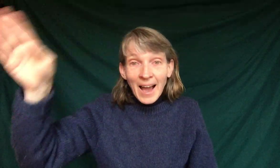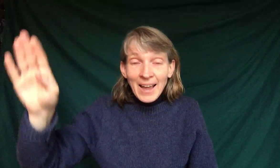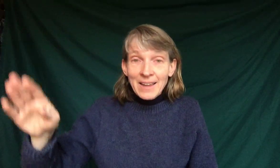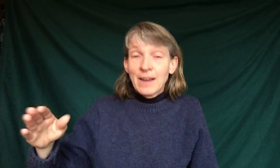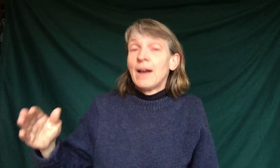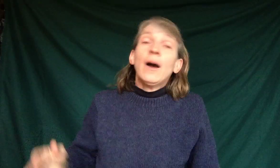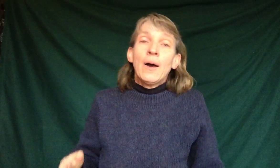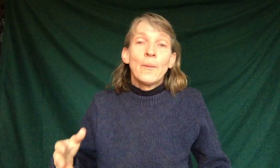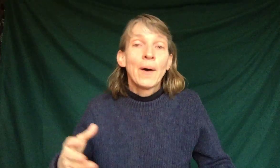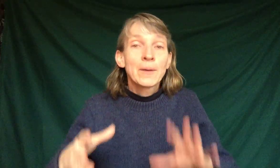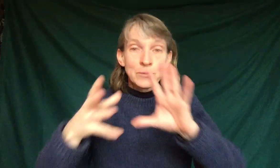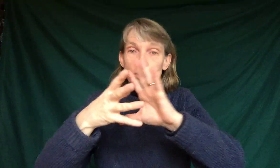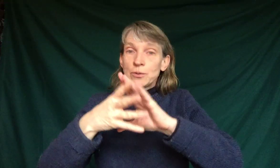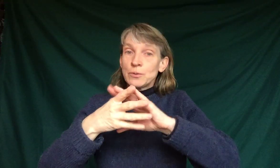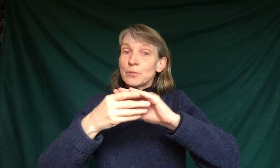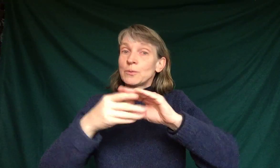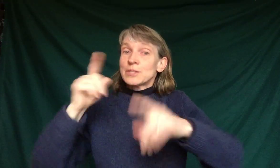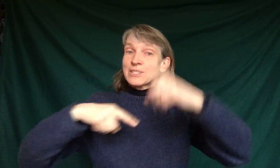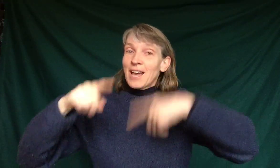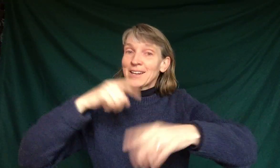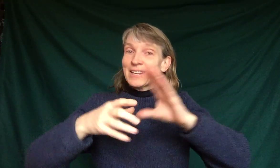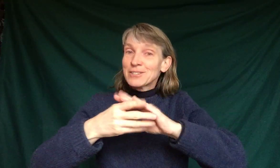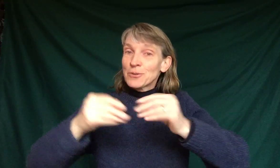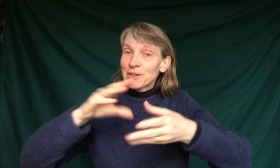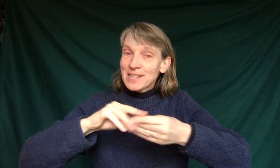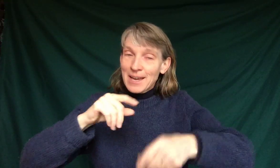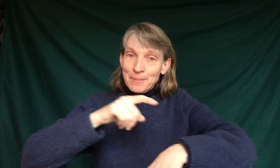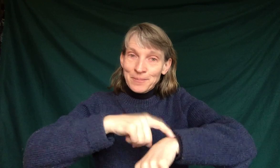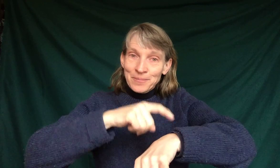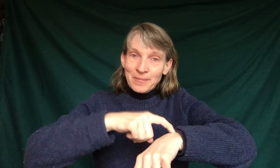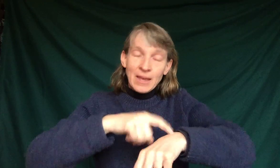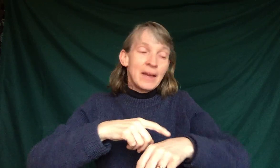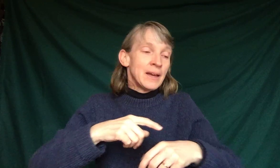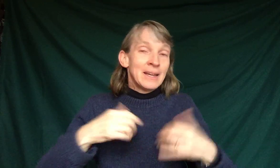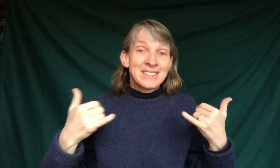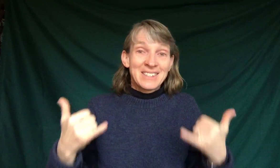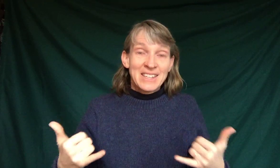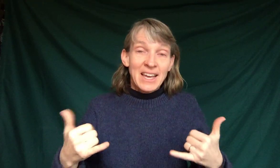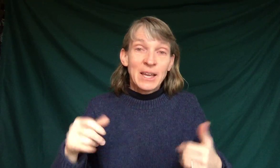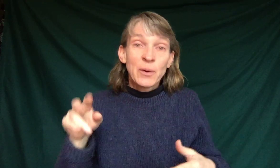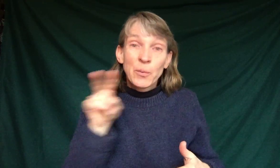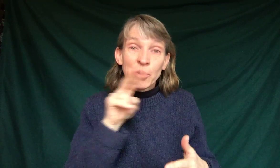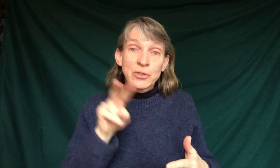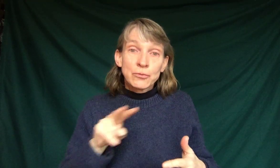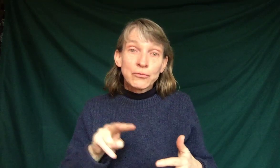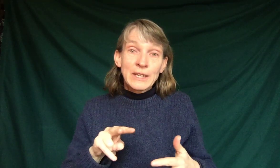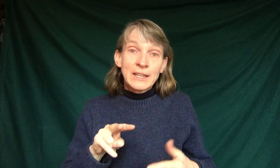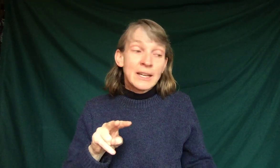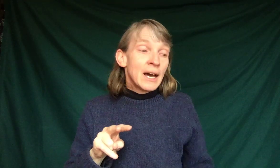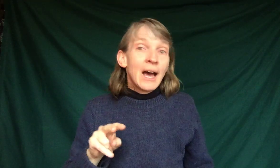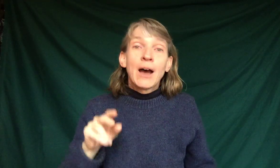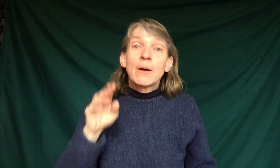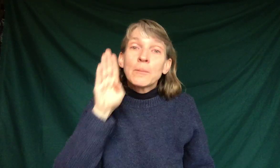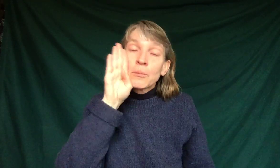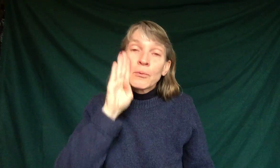Hi, welcome to Signing Storytime. Today we're going to read